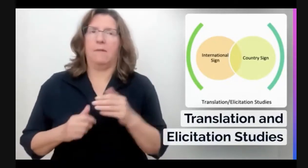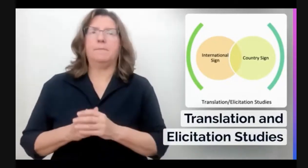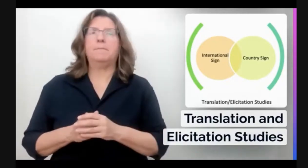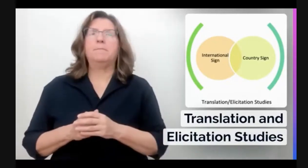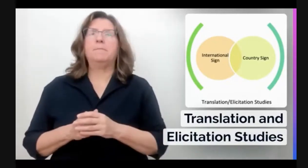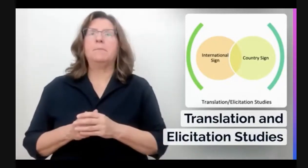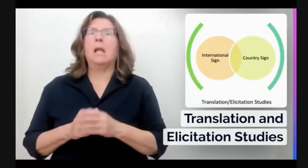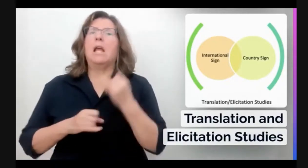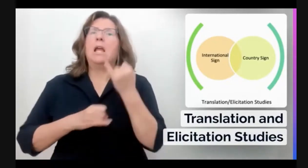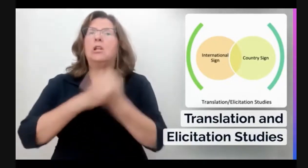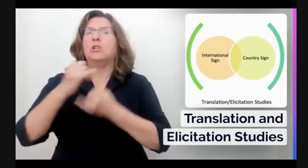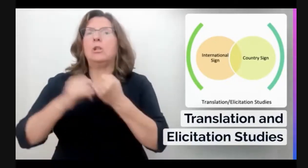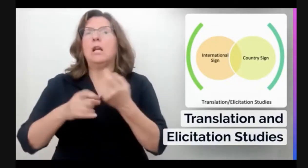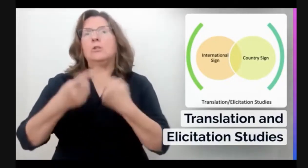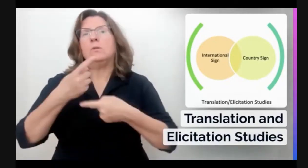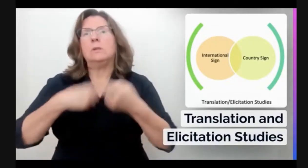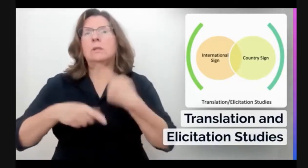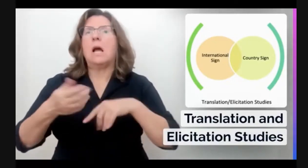sign language.